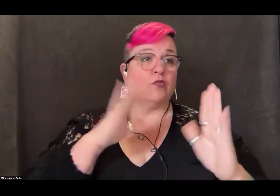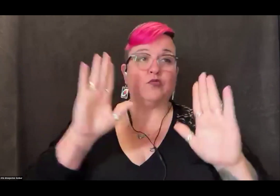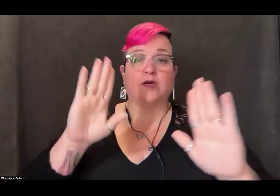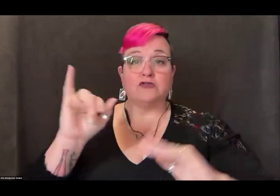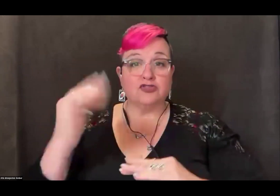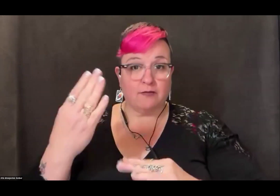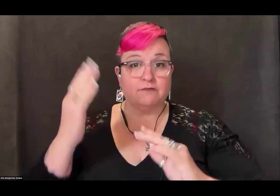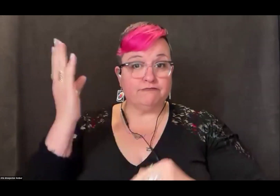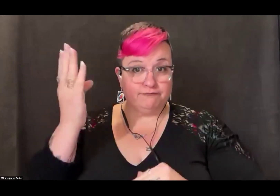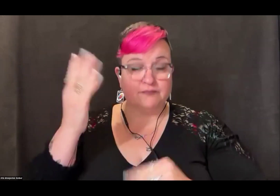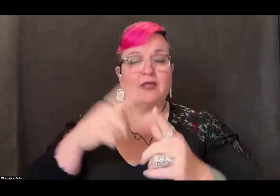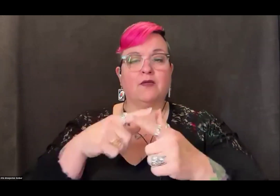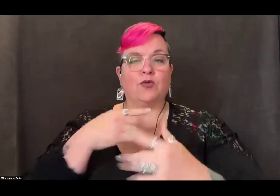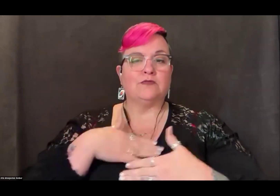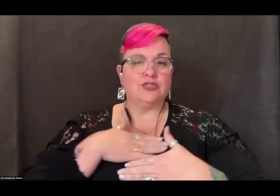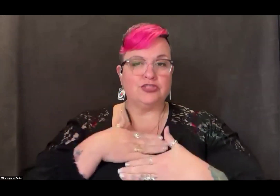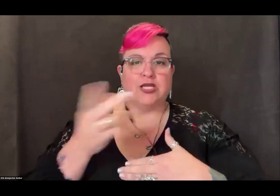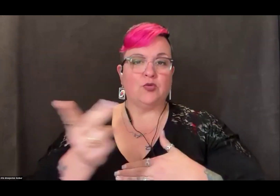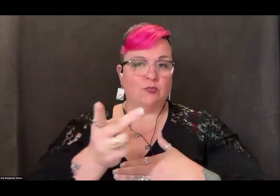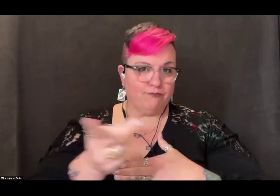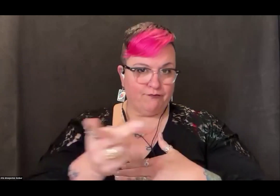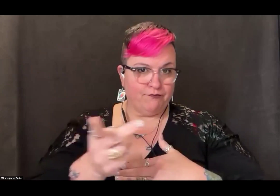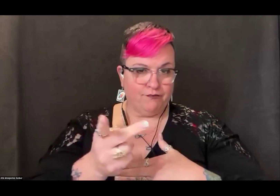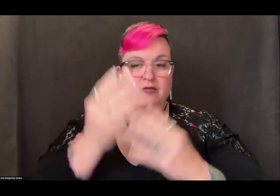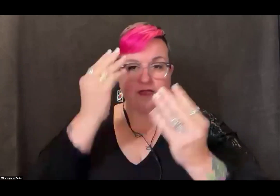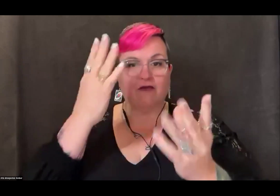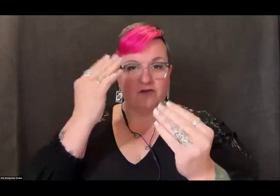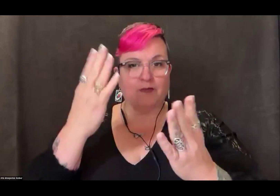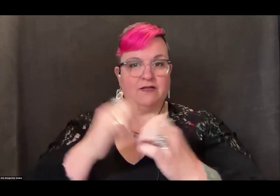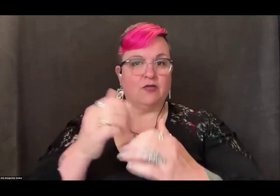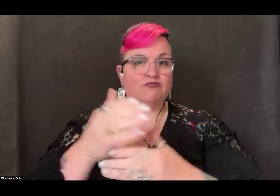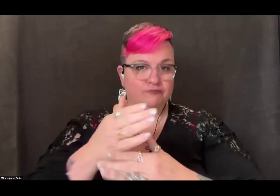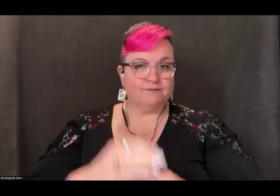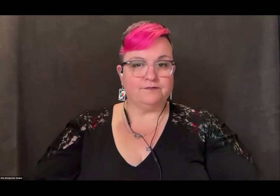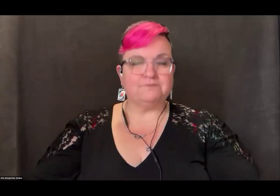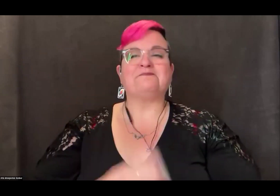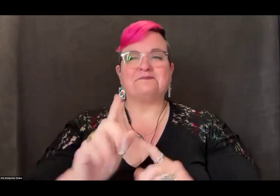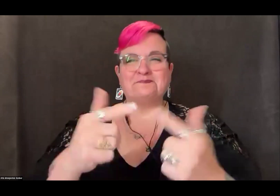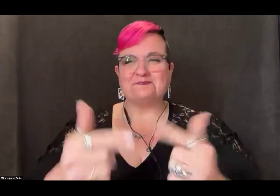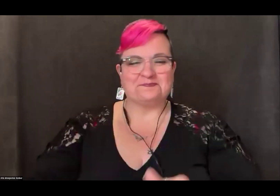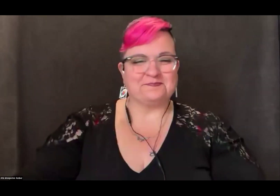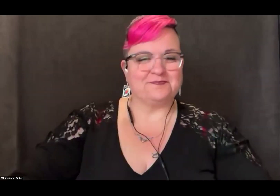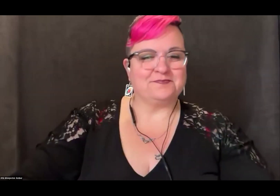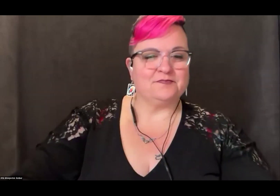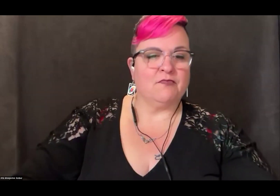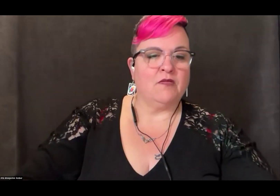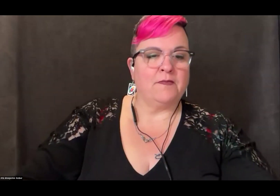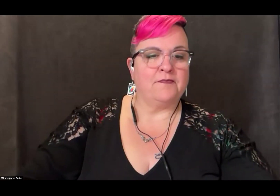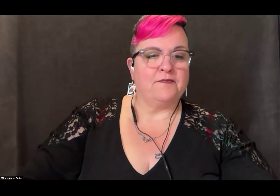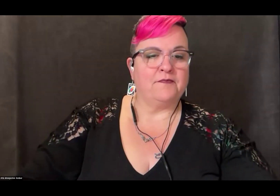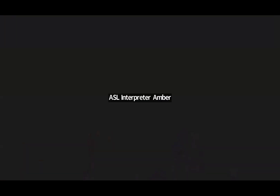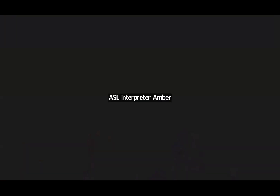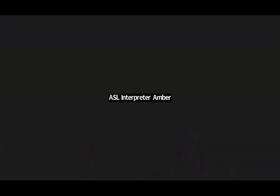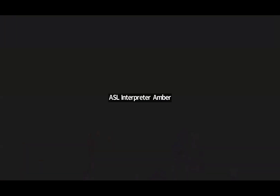job, and we appreciate you and the information that you provide. So, you know, how